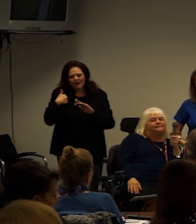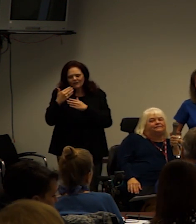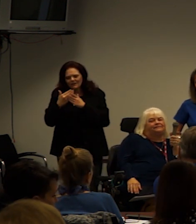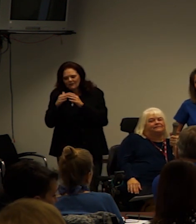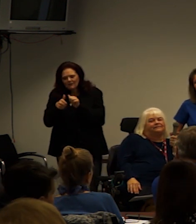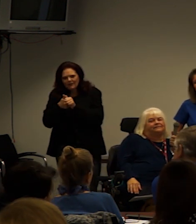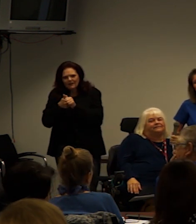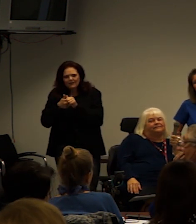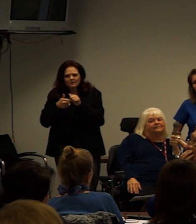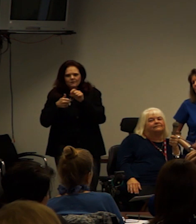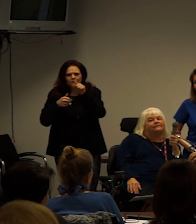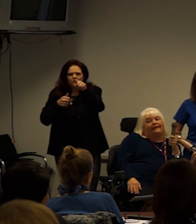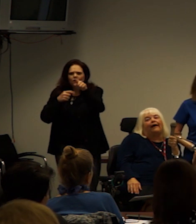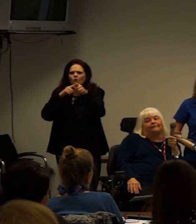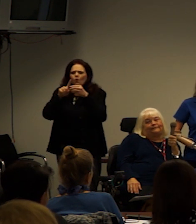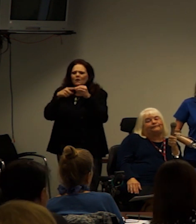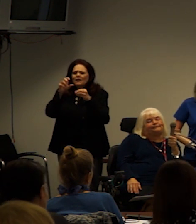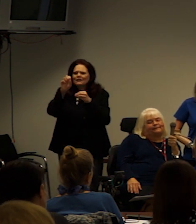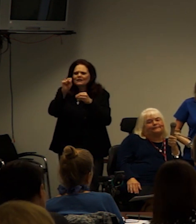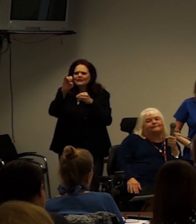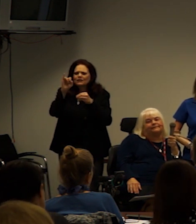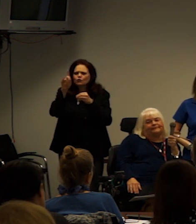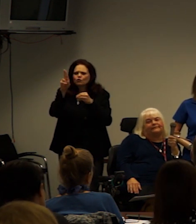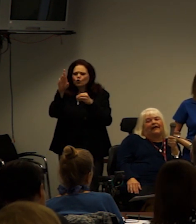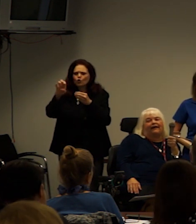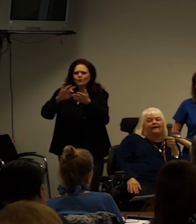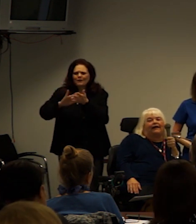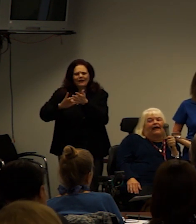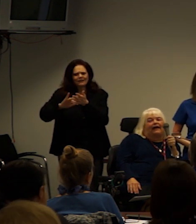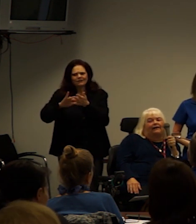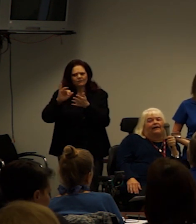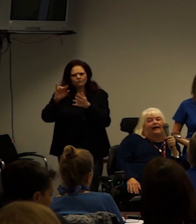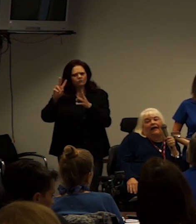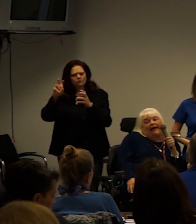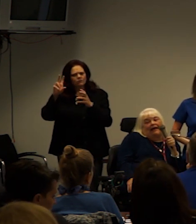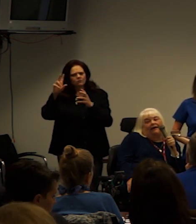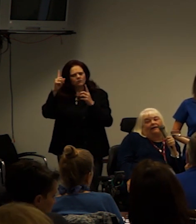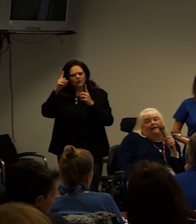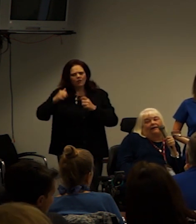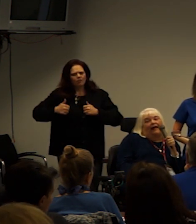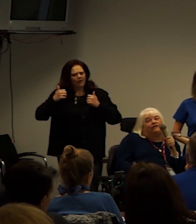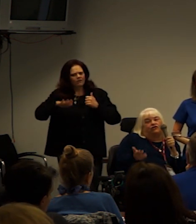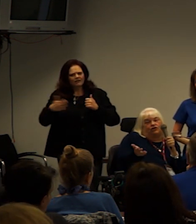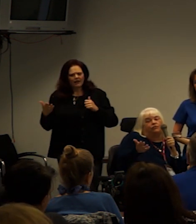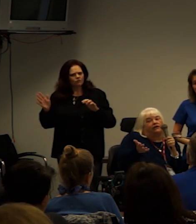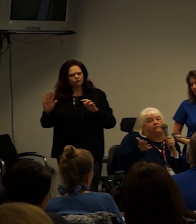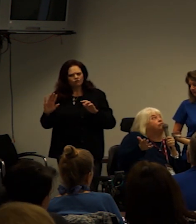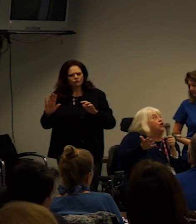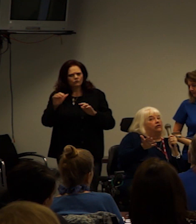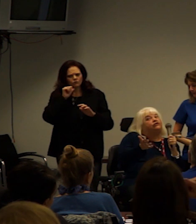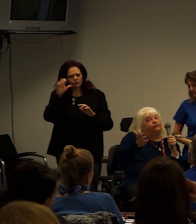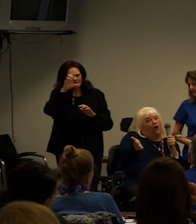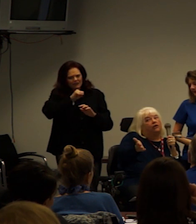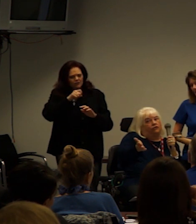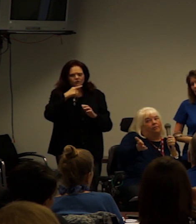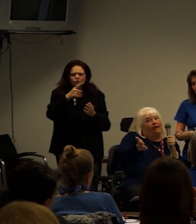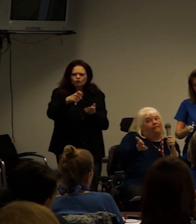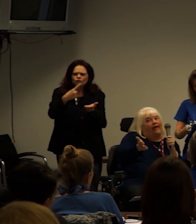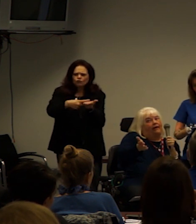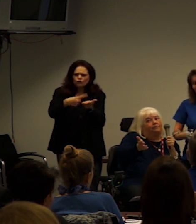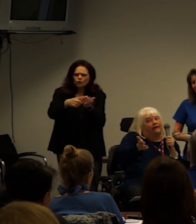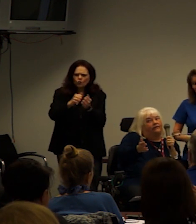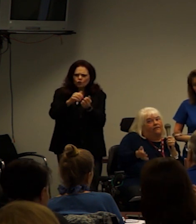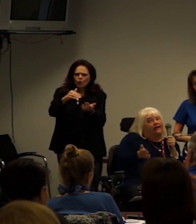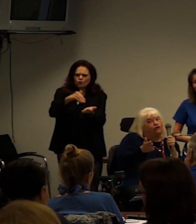Right. No, yeah. Not if it's a life and death medication. Absolutely not. Don't skip it. And you should really talk to your doctor